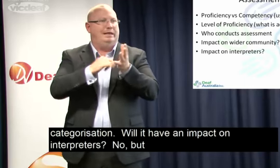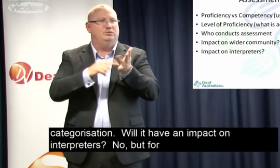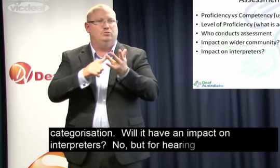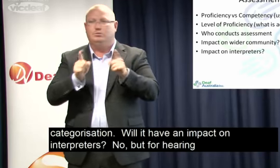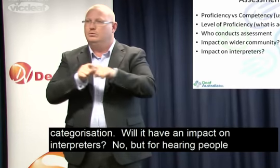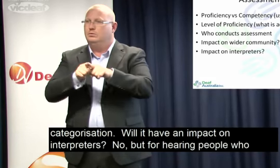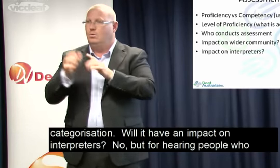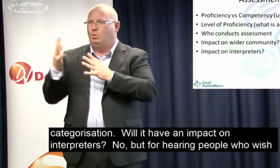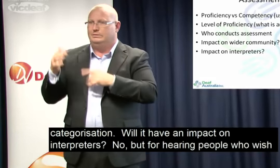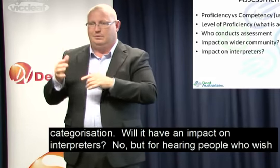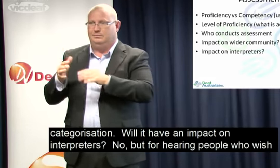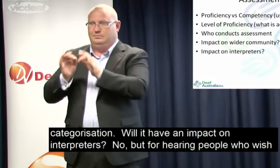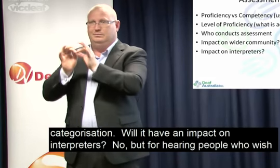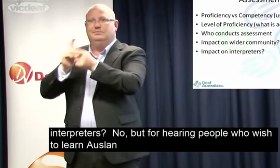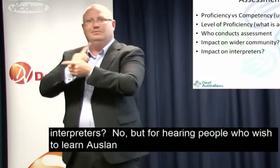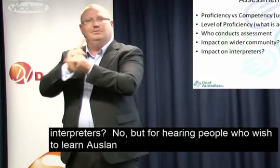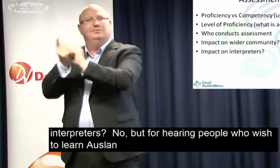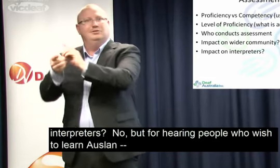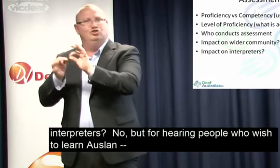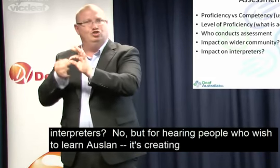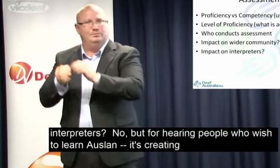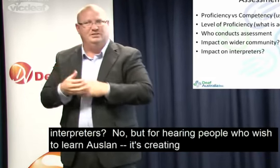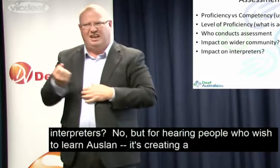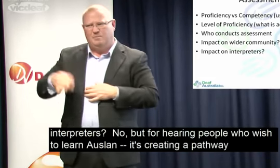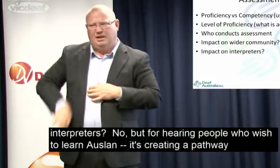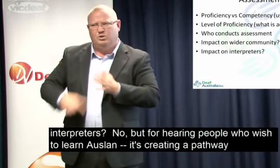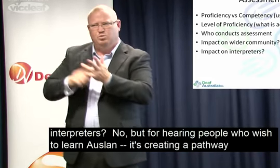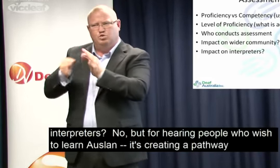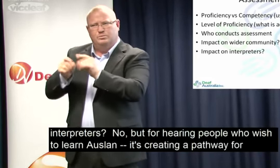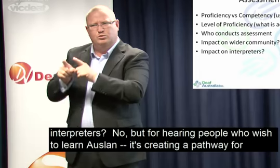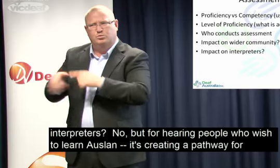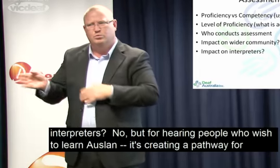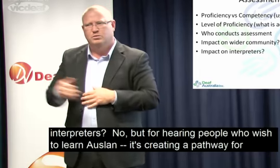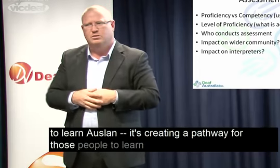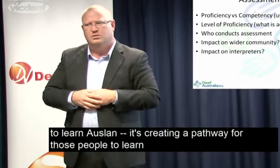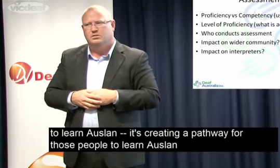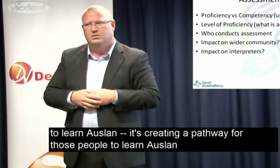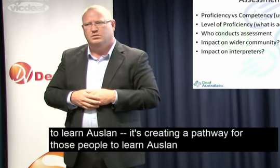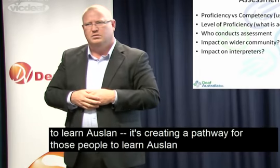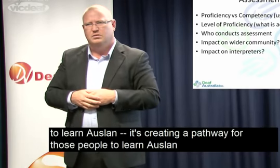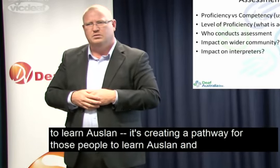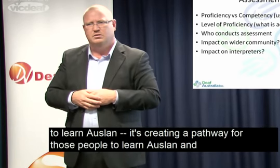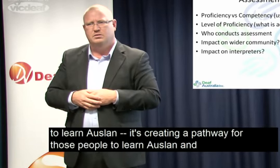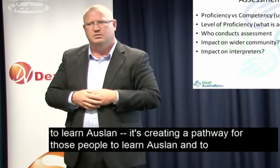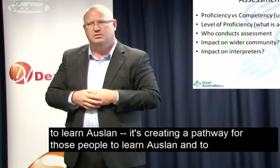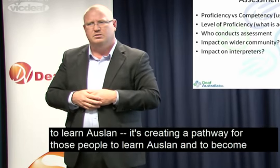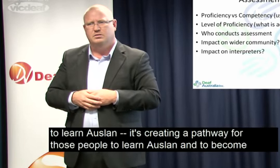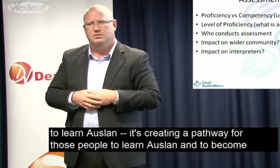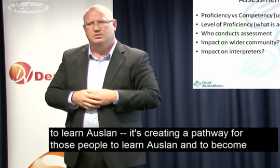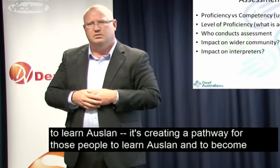really creating a pathway for those people to go on to learn Auslan and eventually become interpreters. So then there is benefits to the